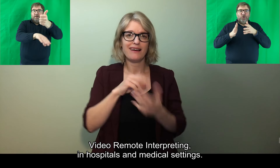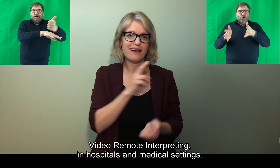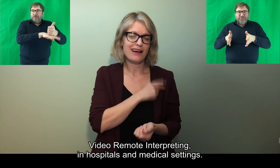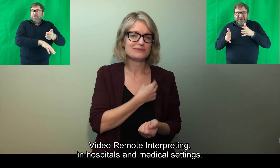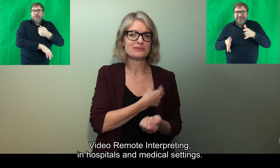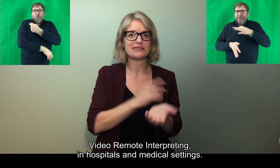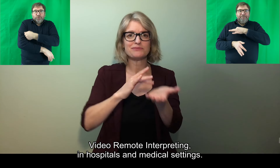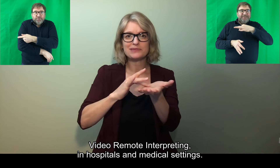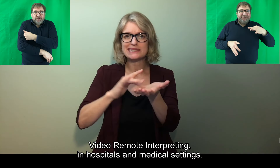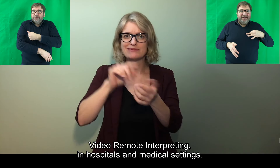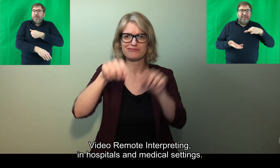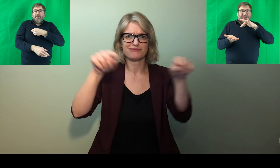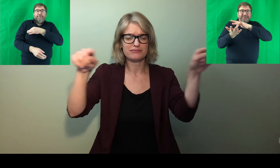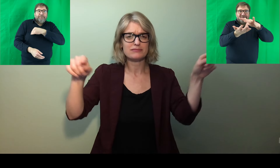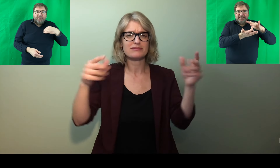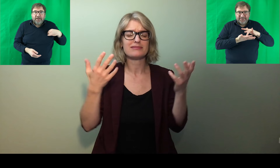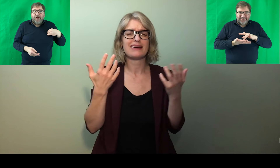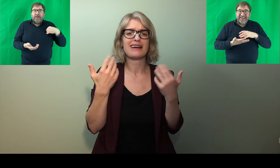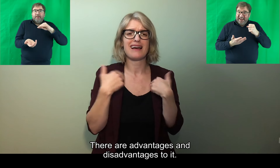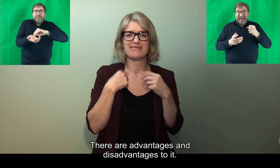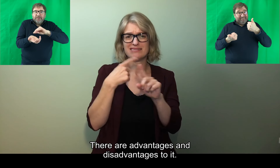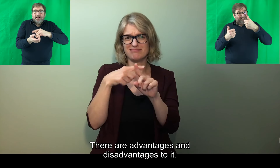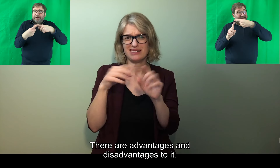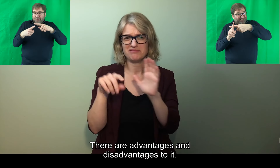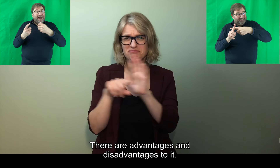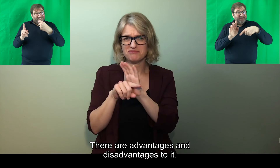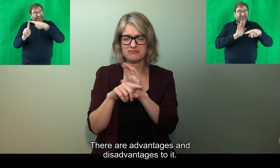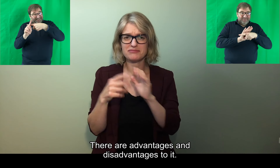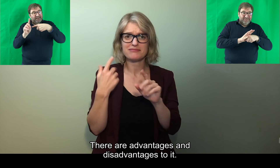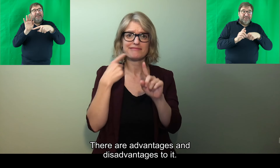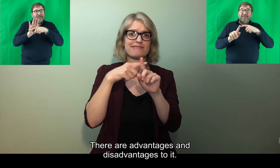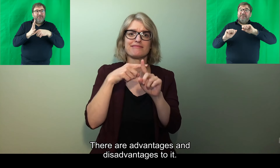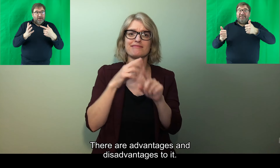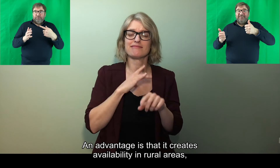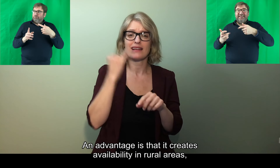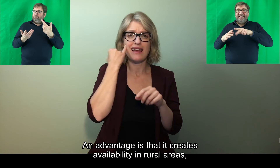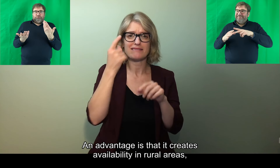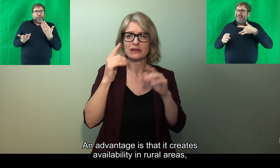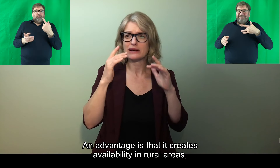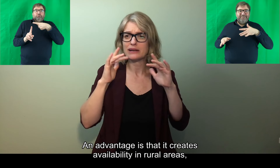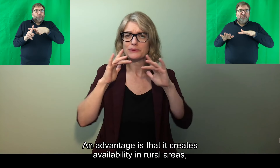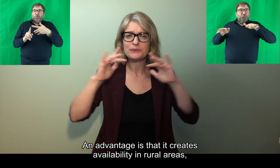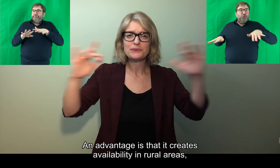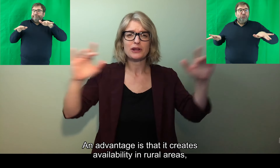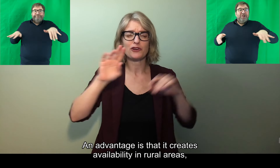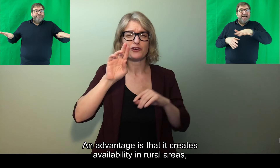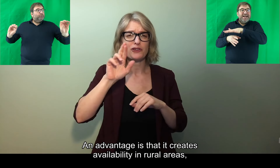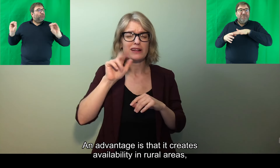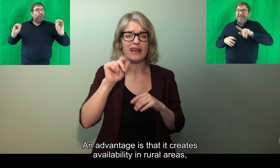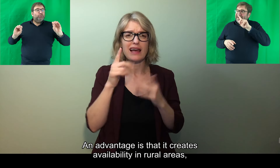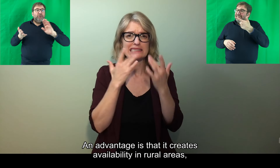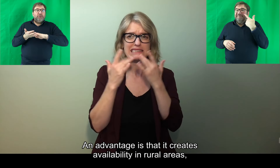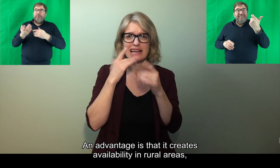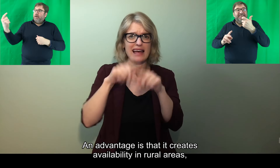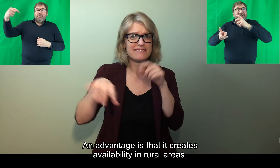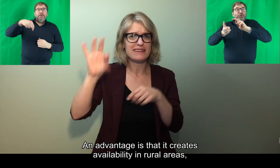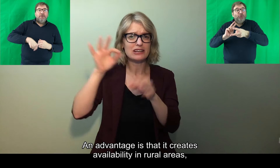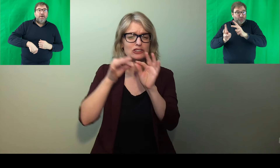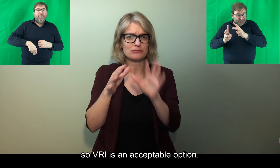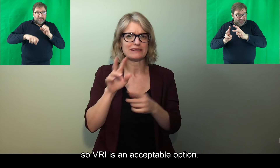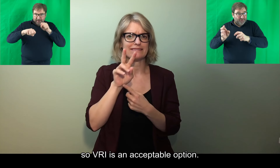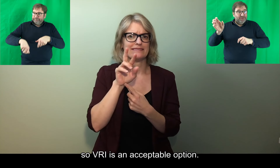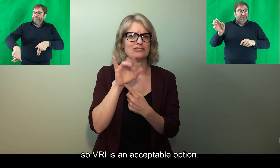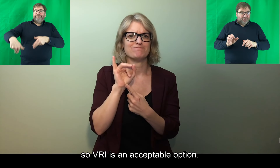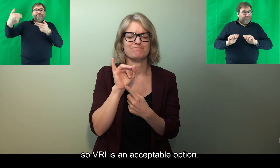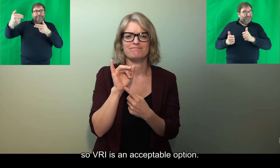hospitals and medical settings. There are advantages and disadvantages to it. An advantage is that it creates availability in rural